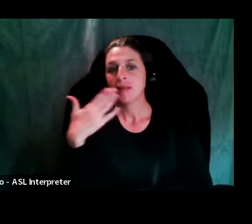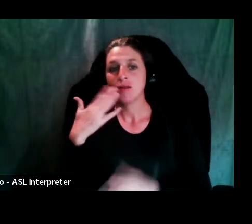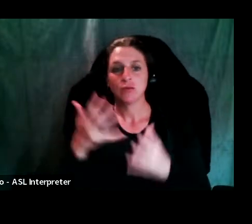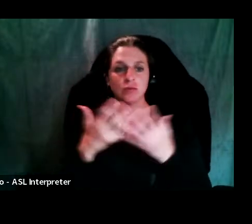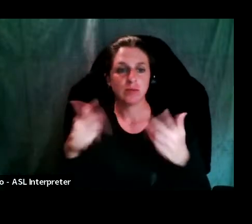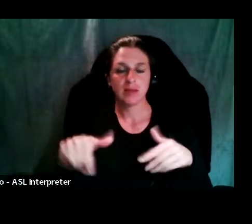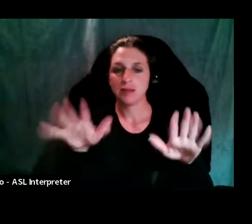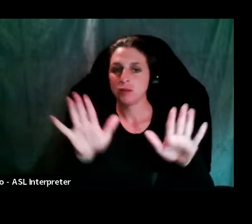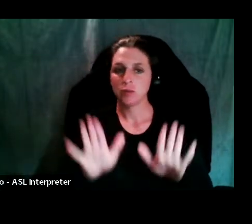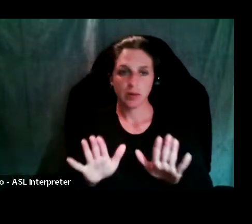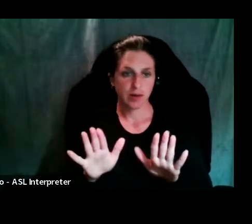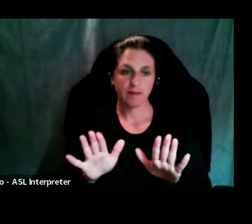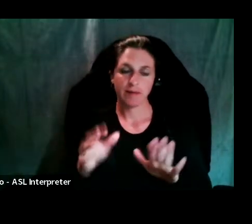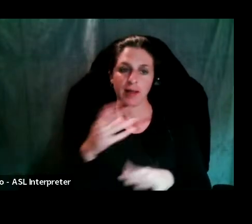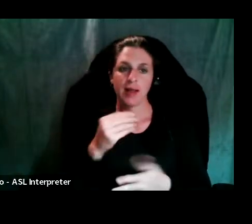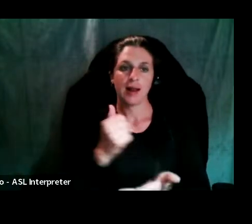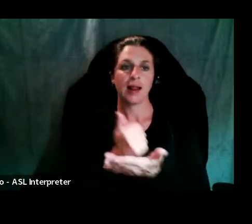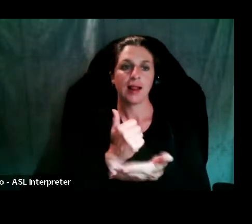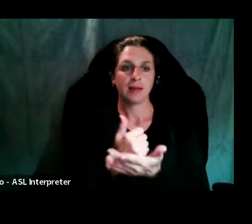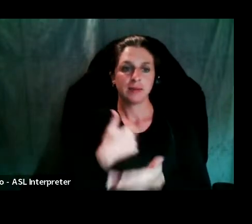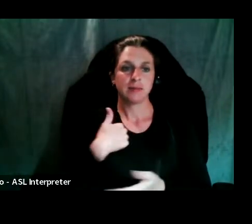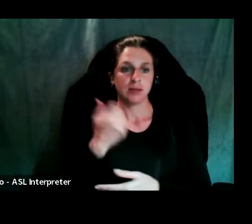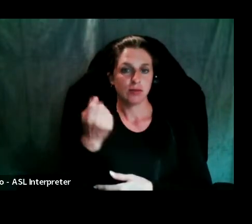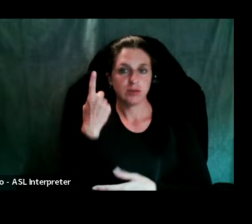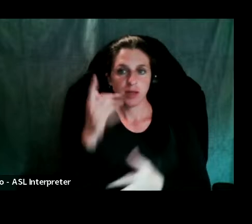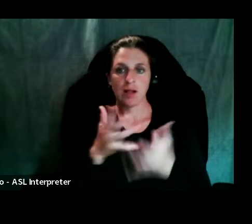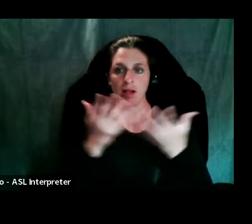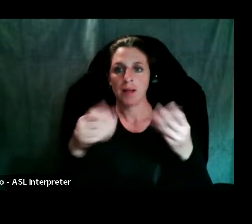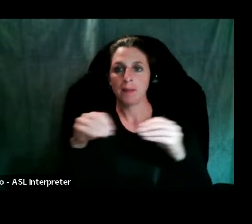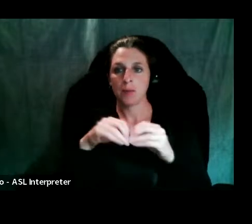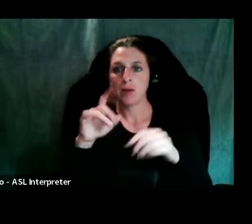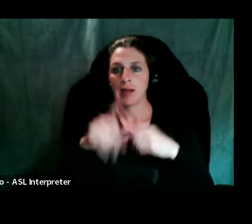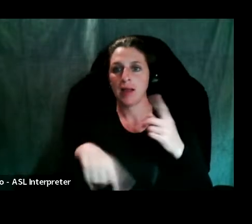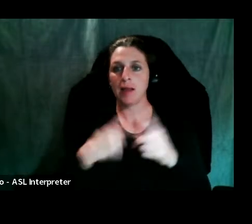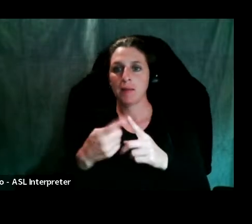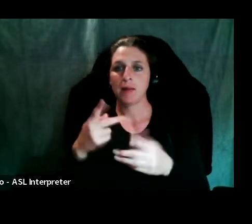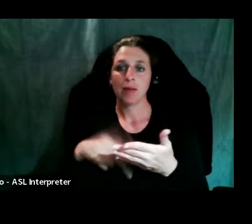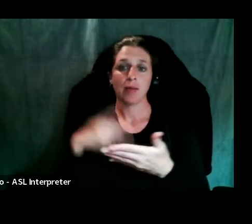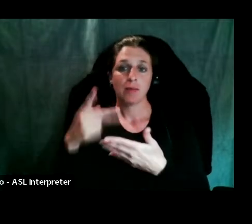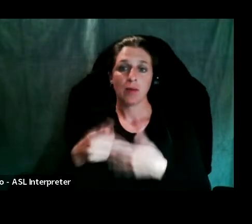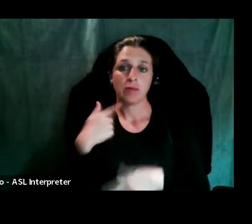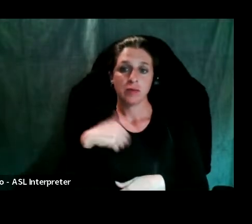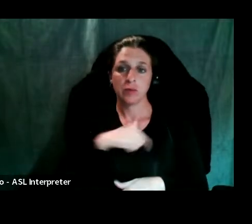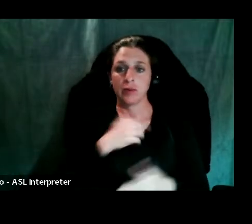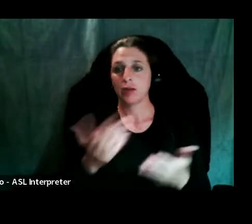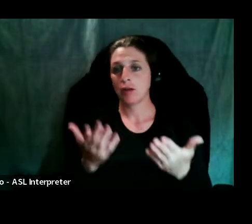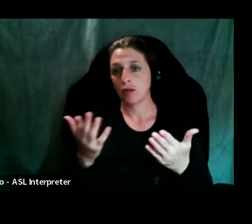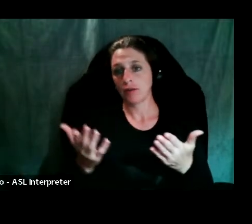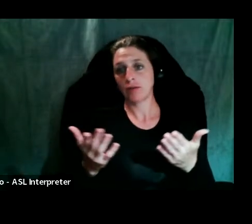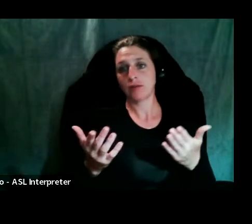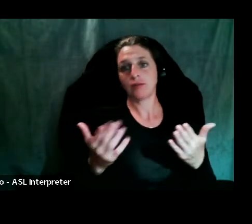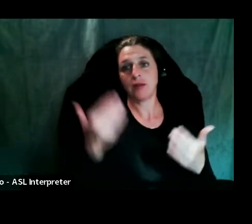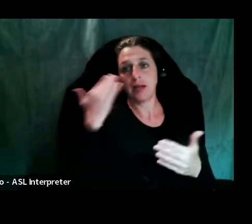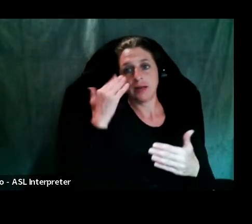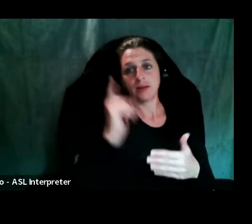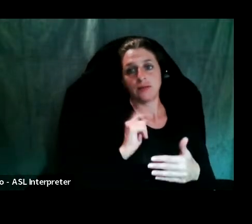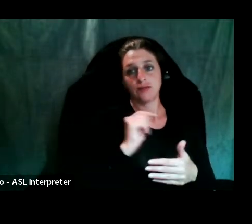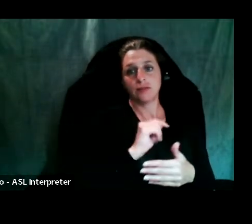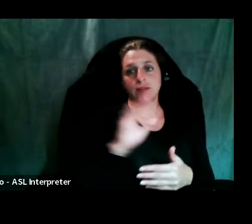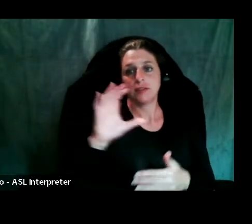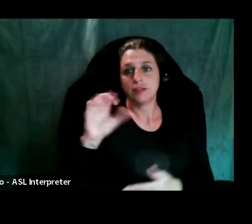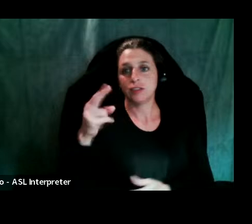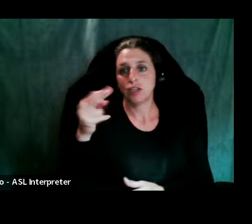was wonderful, and it helps me understand a lot more about the programs that we offer. I know Trustee Chavez and